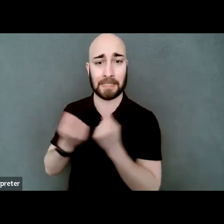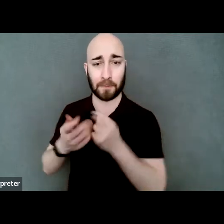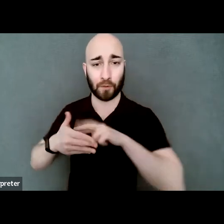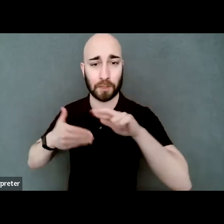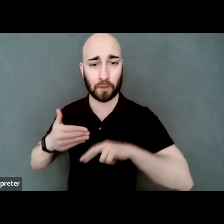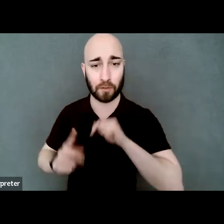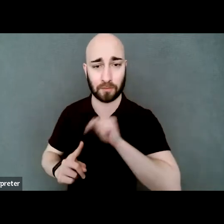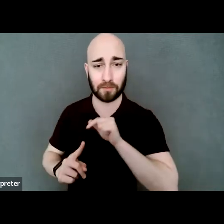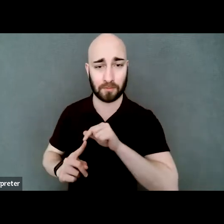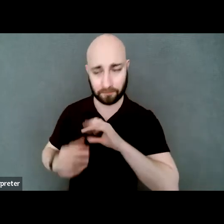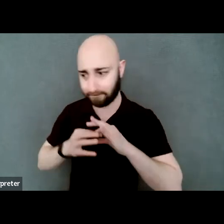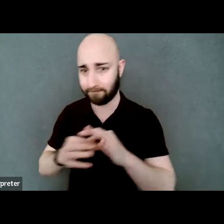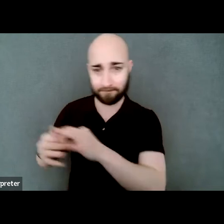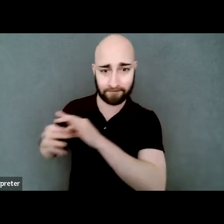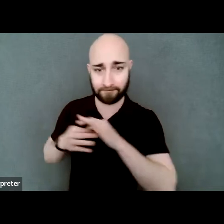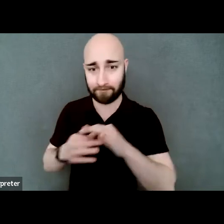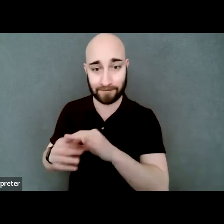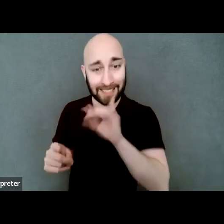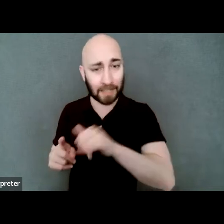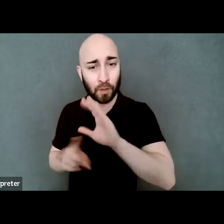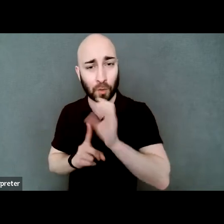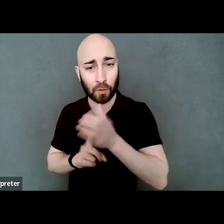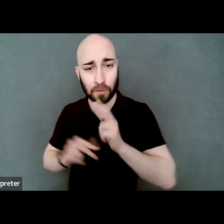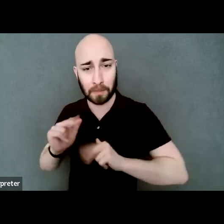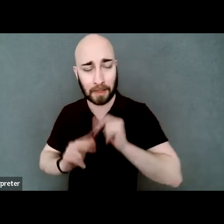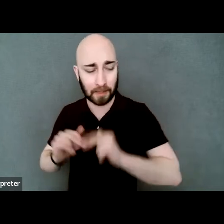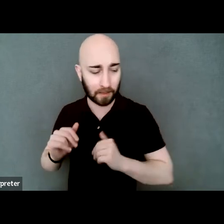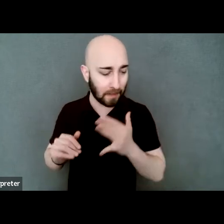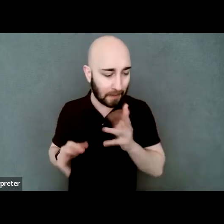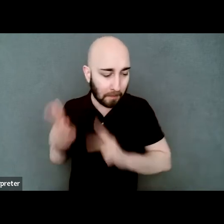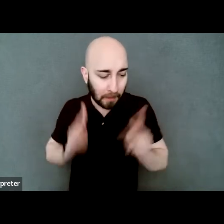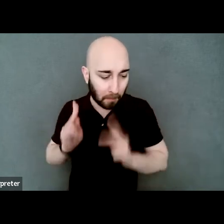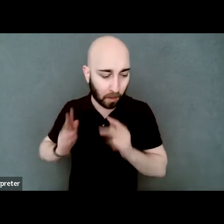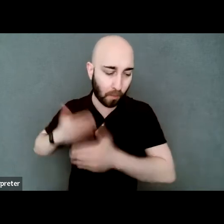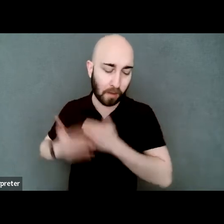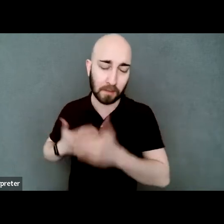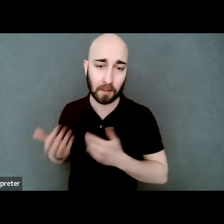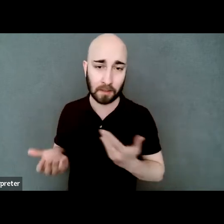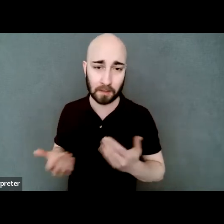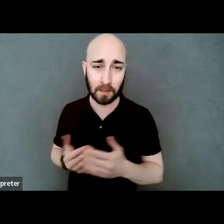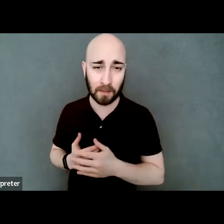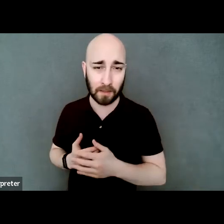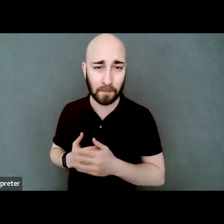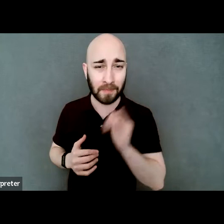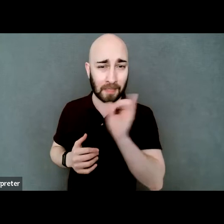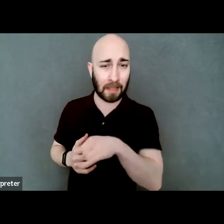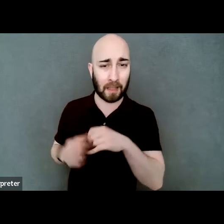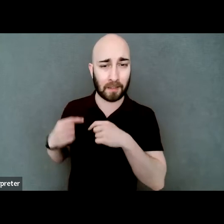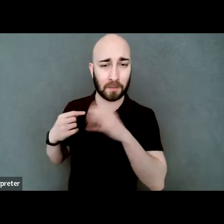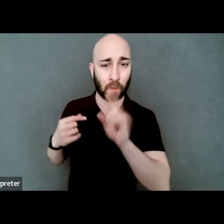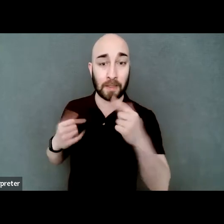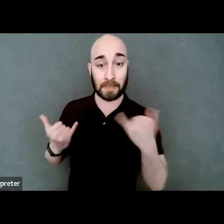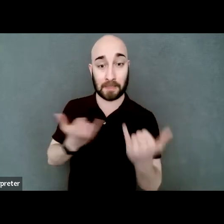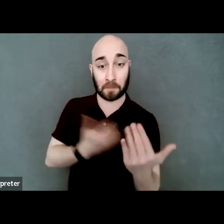what matters. So for me, that's the culture building. That's the people process. So for that has been where, you know, this morning